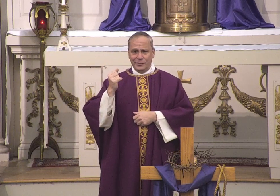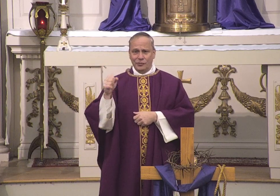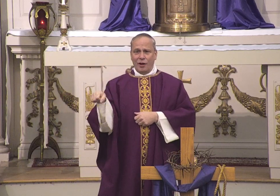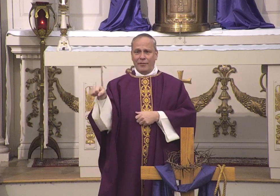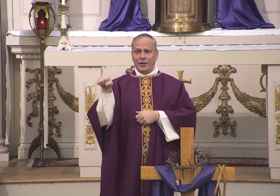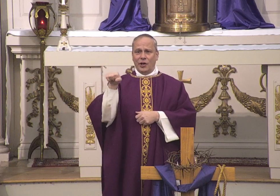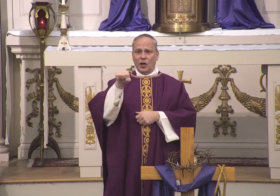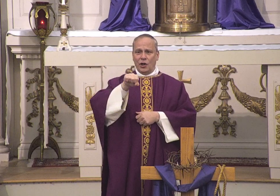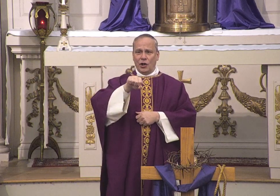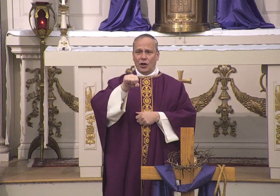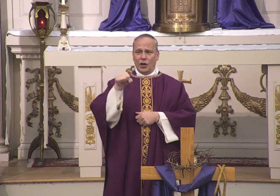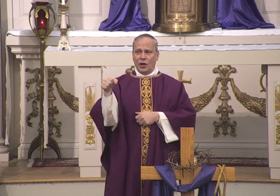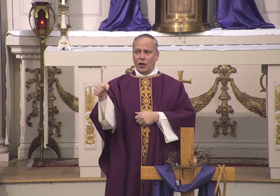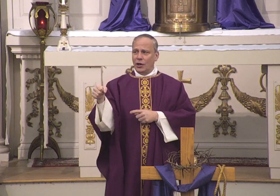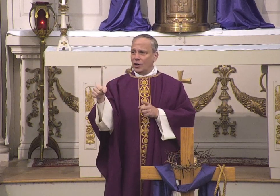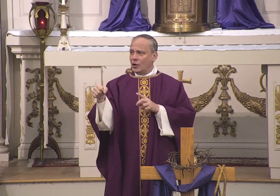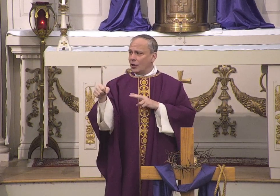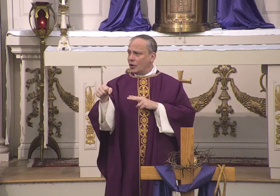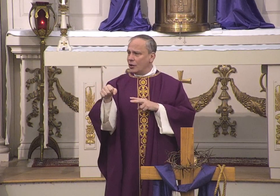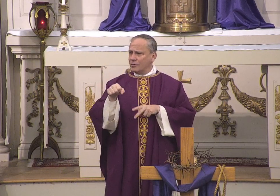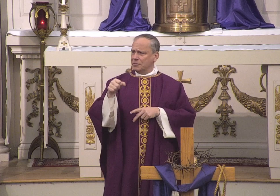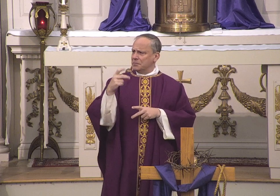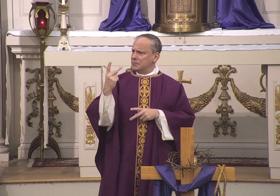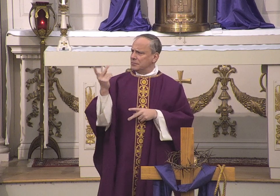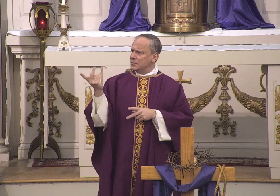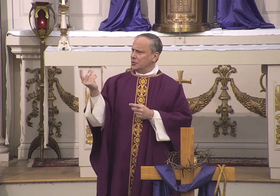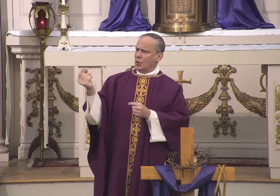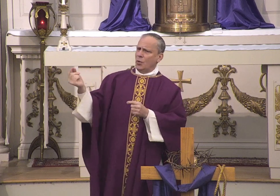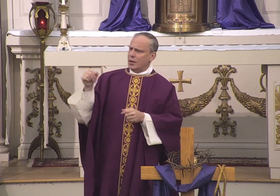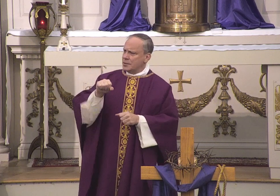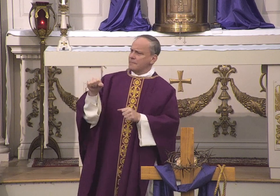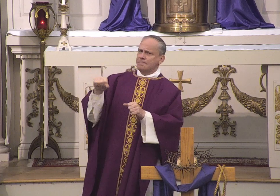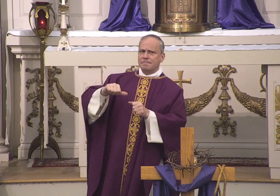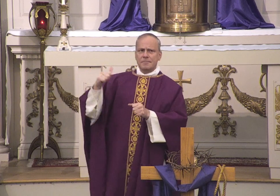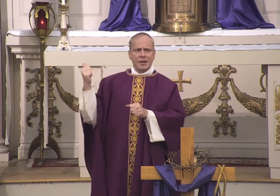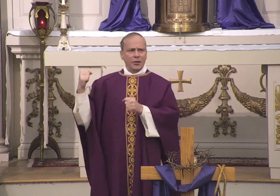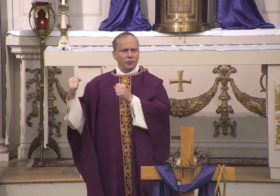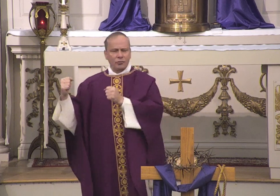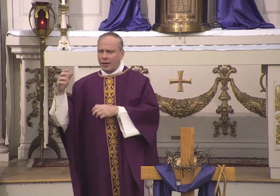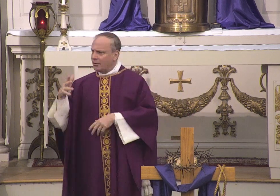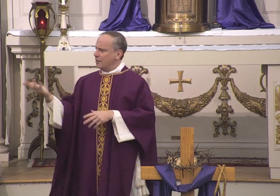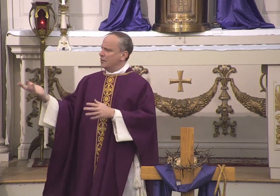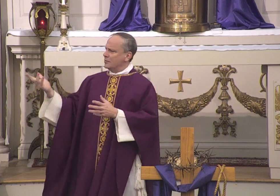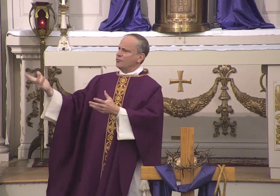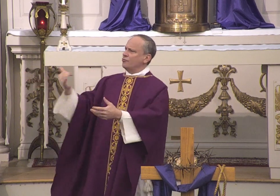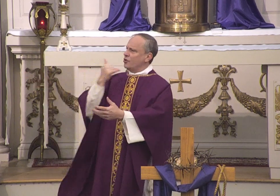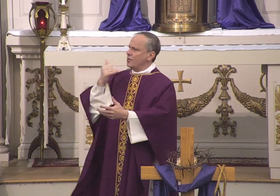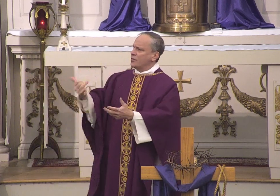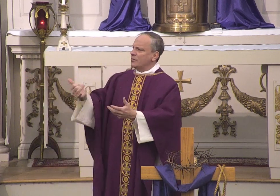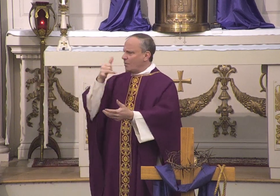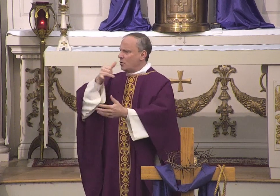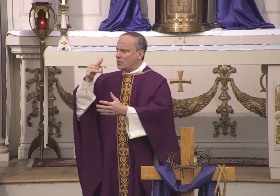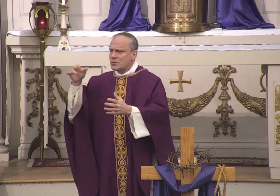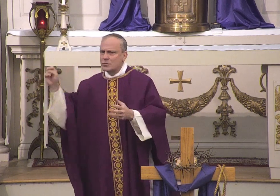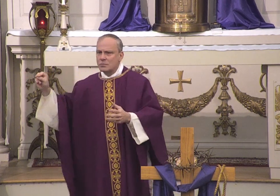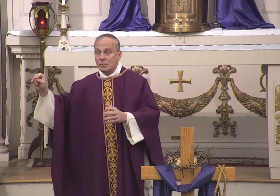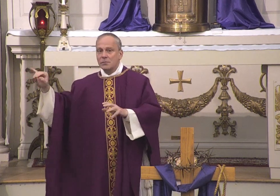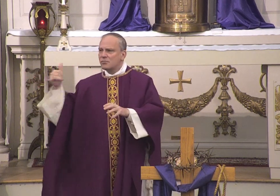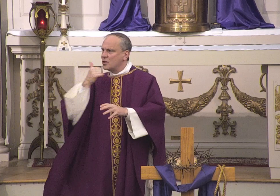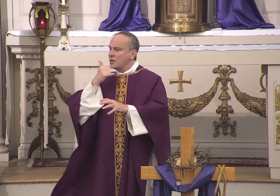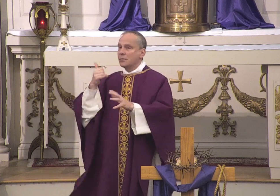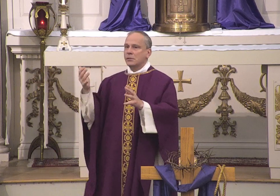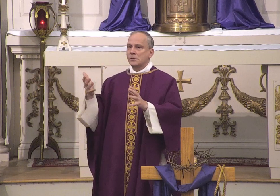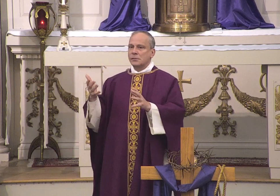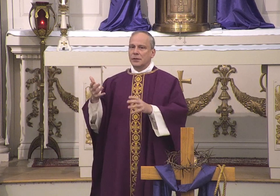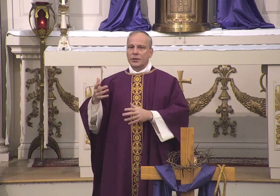problem. If we're driving the car, let's say, and you see somebody driving next to you and you say, hey,